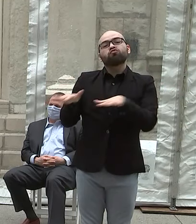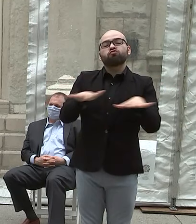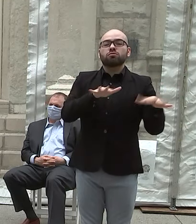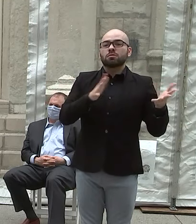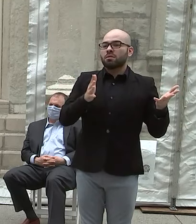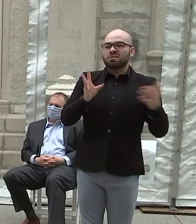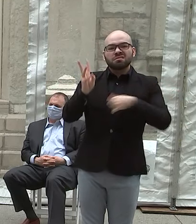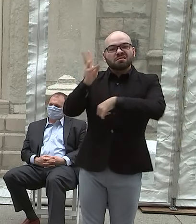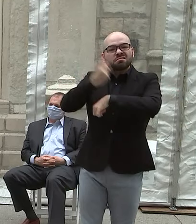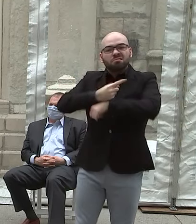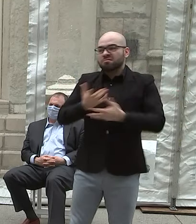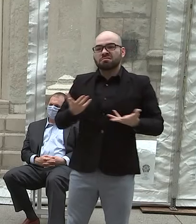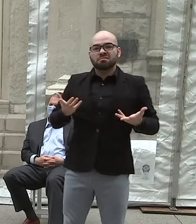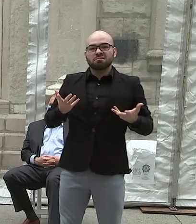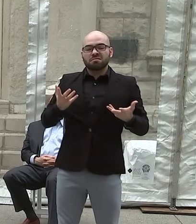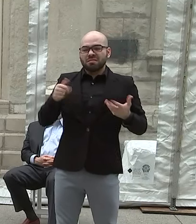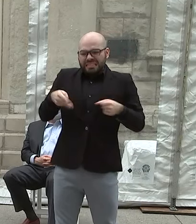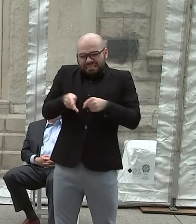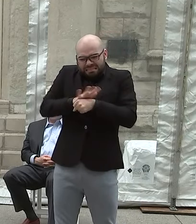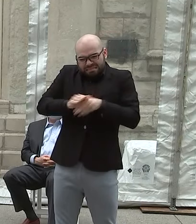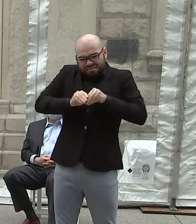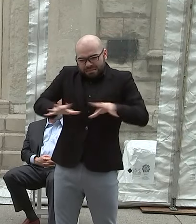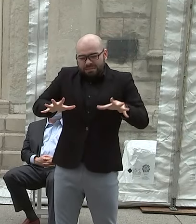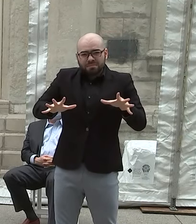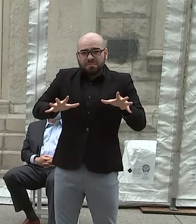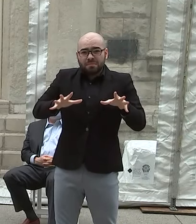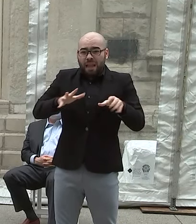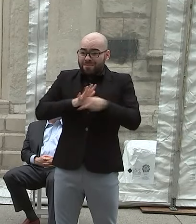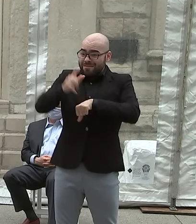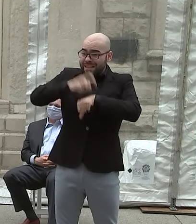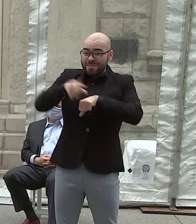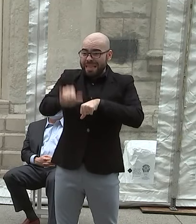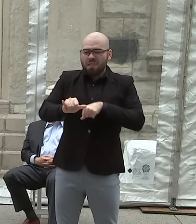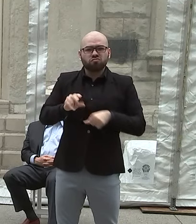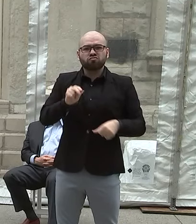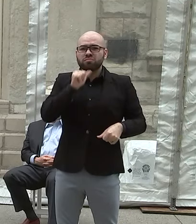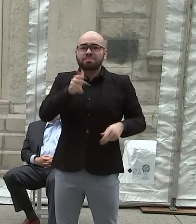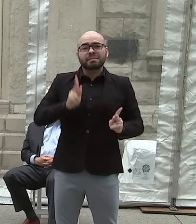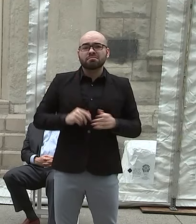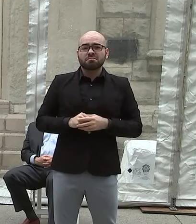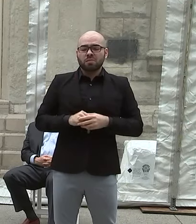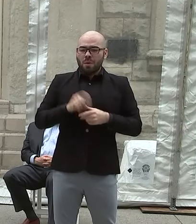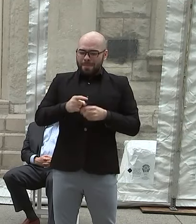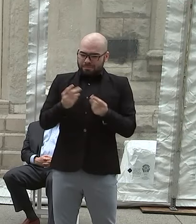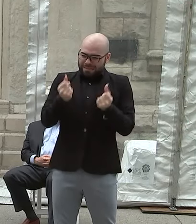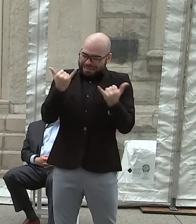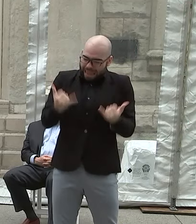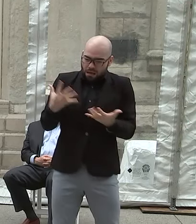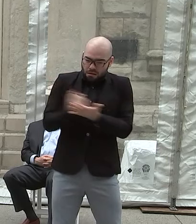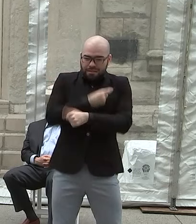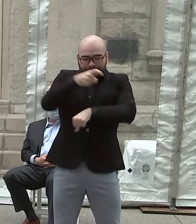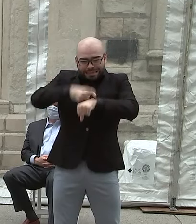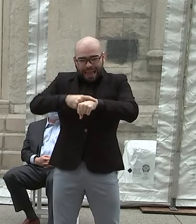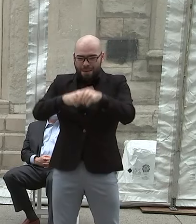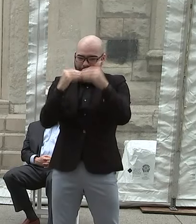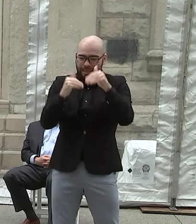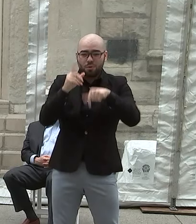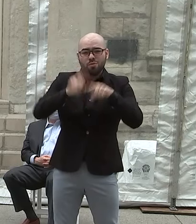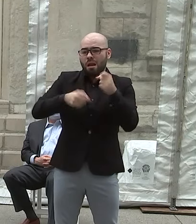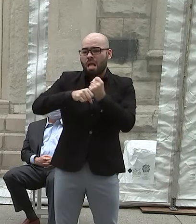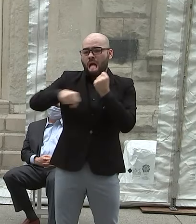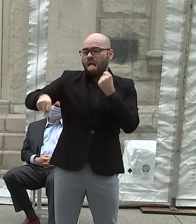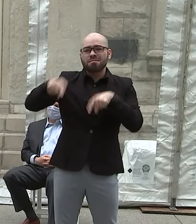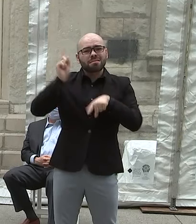6 days. In a pandemic, we don't have that kind of time. Anything large and substantive, now that we have the